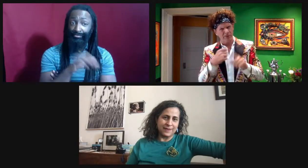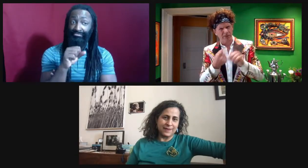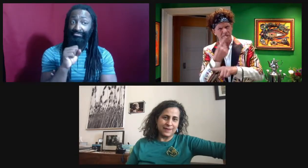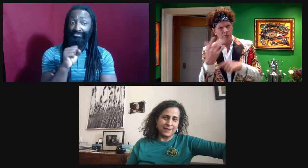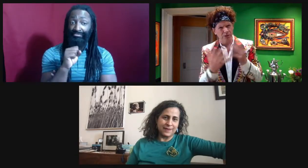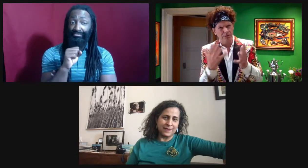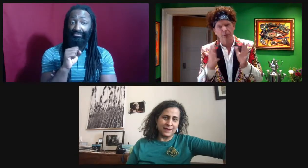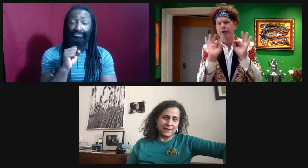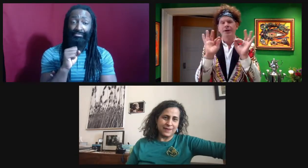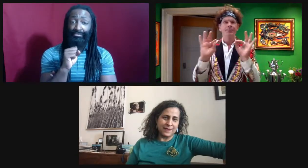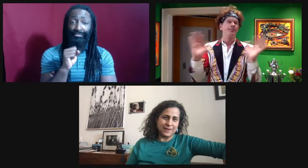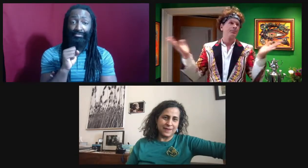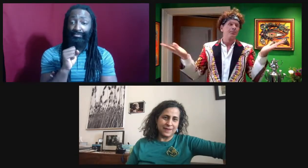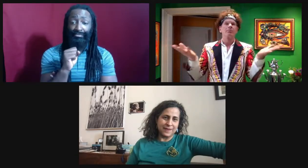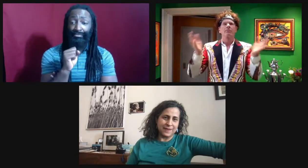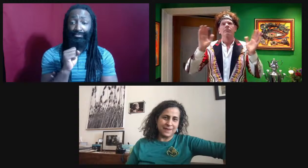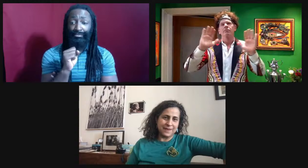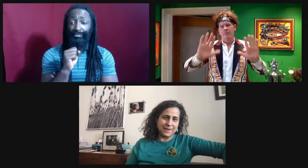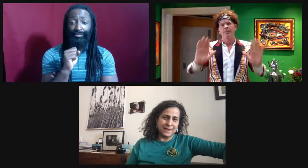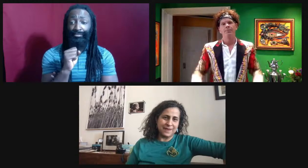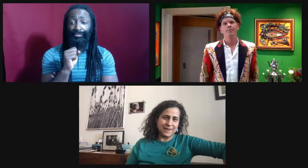Did I answer your question?